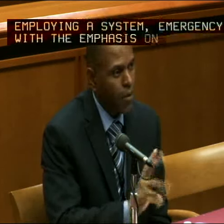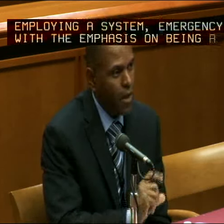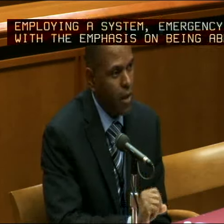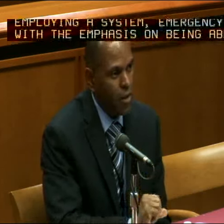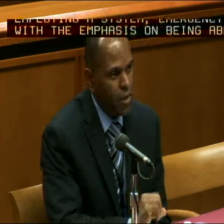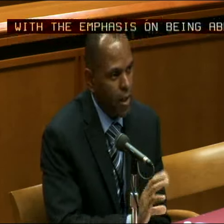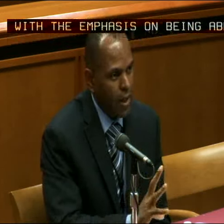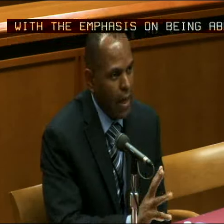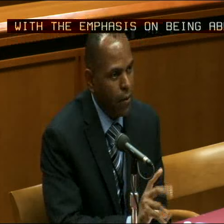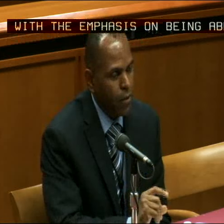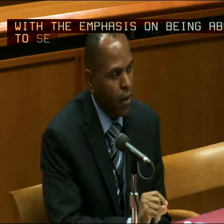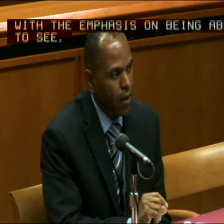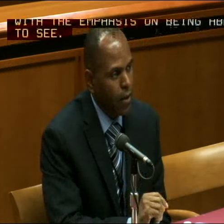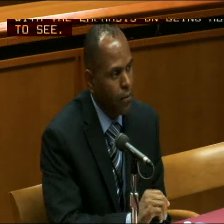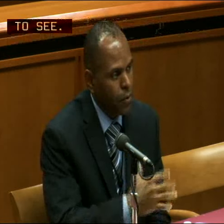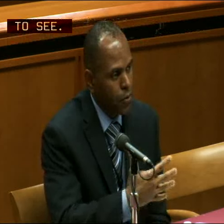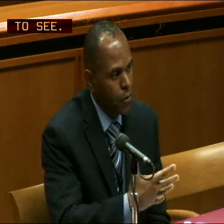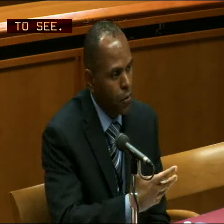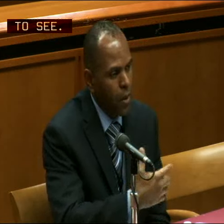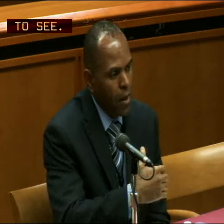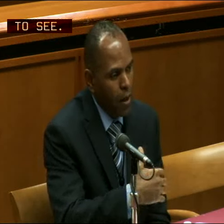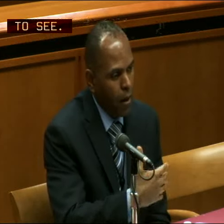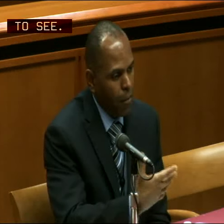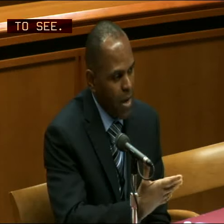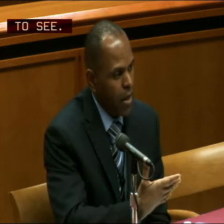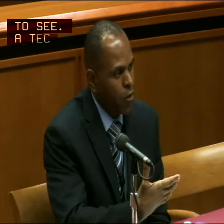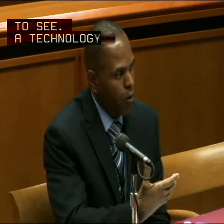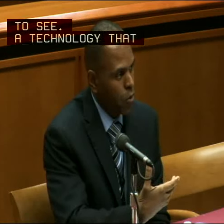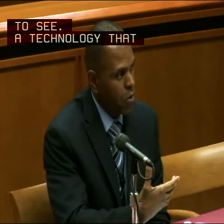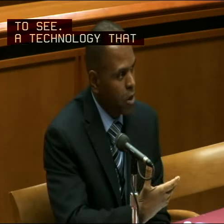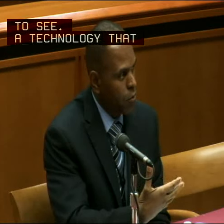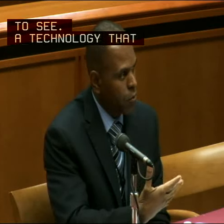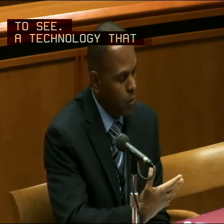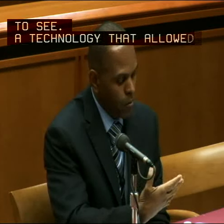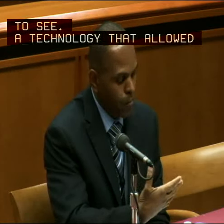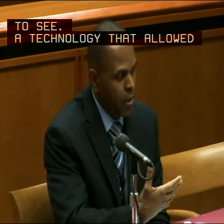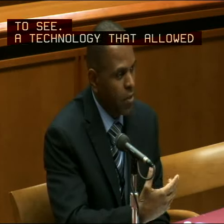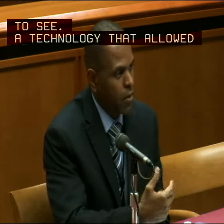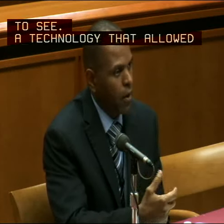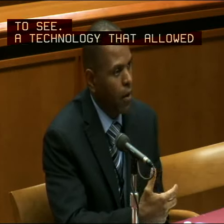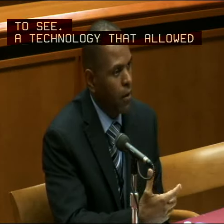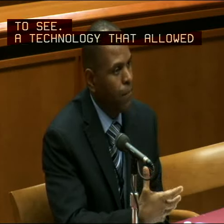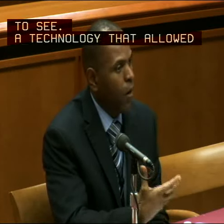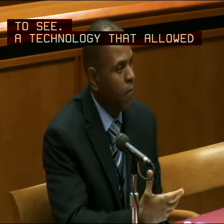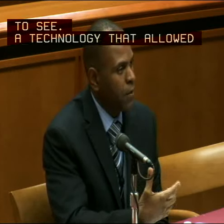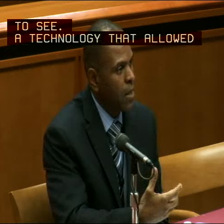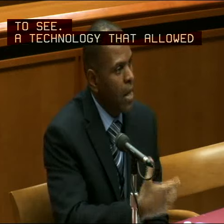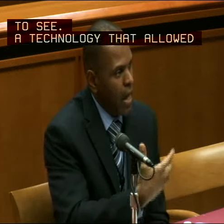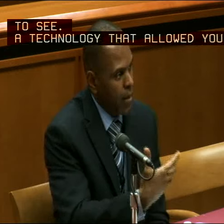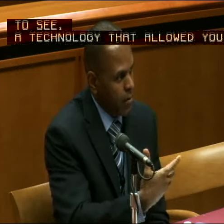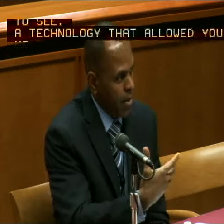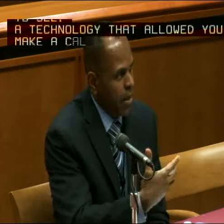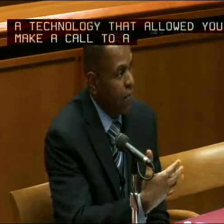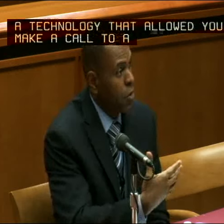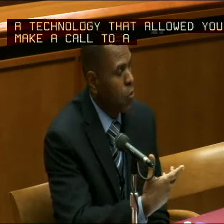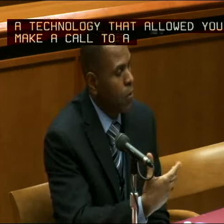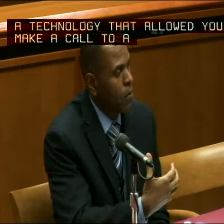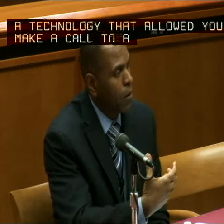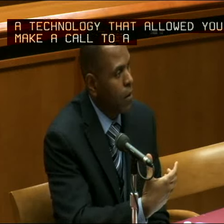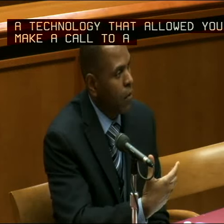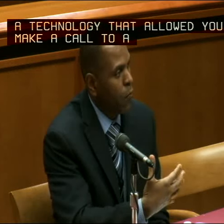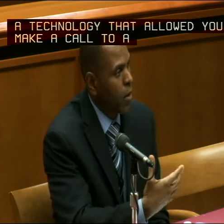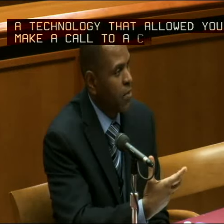A technology that allowed you to make a call to a central police office and then get a